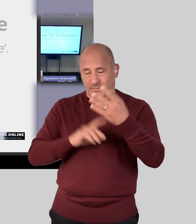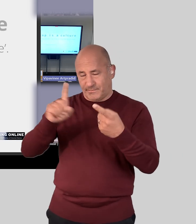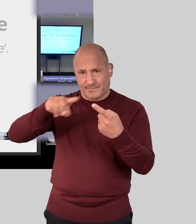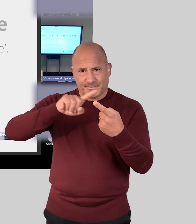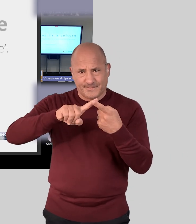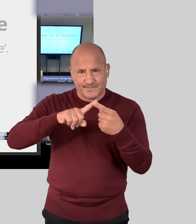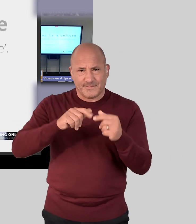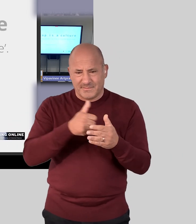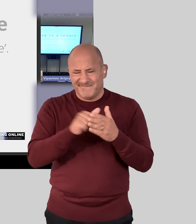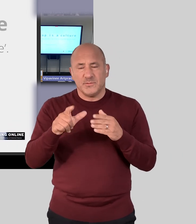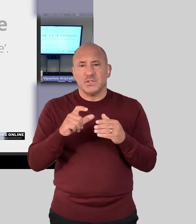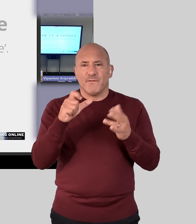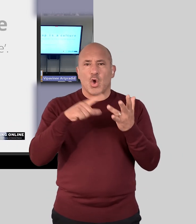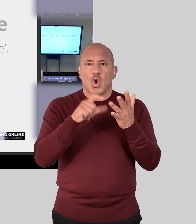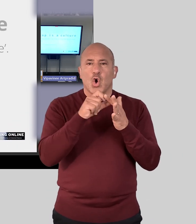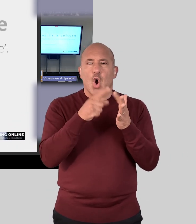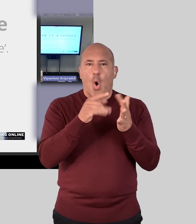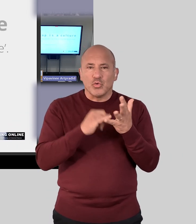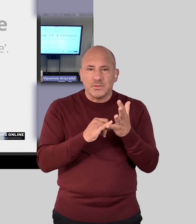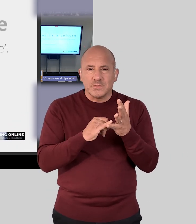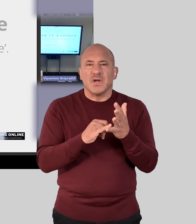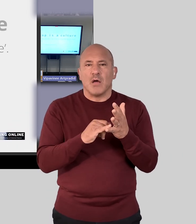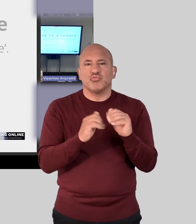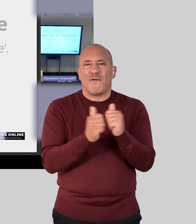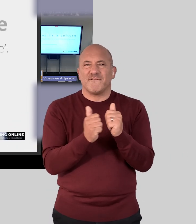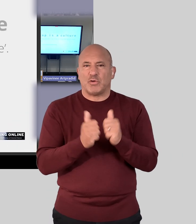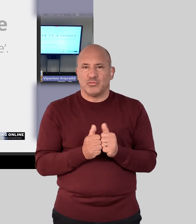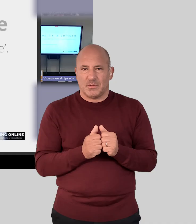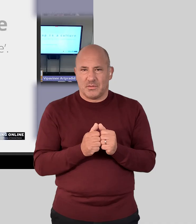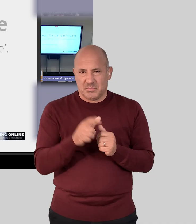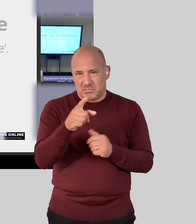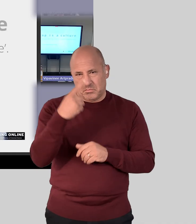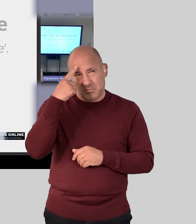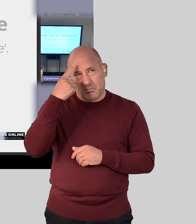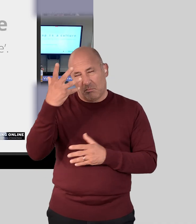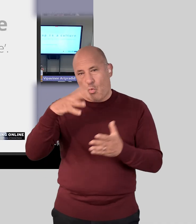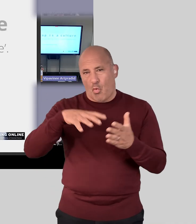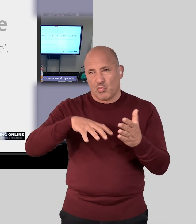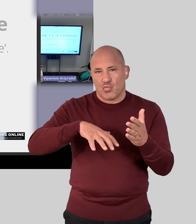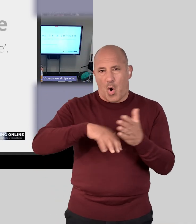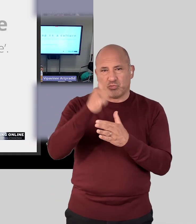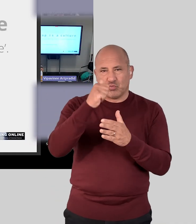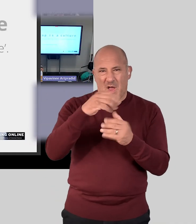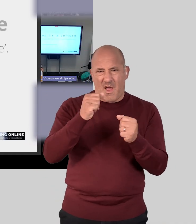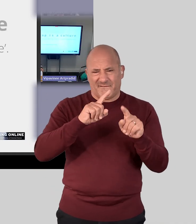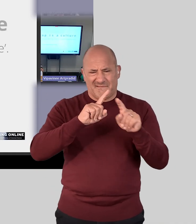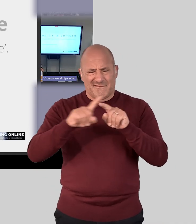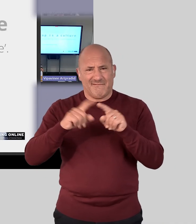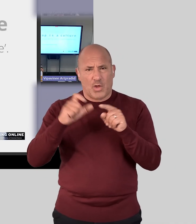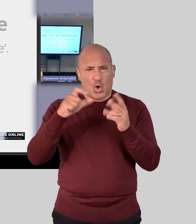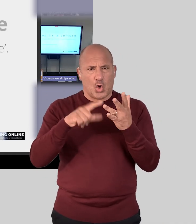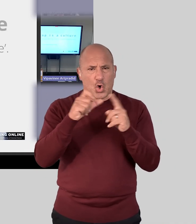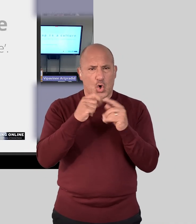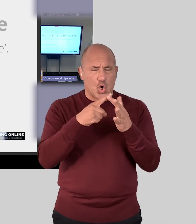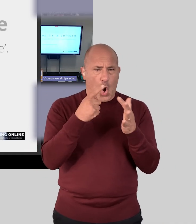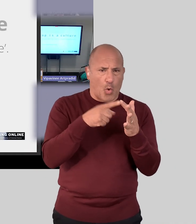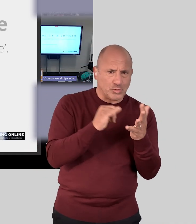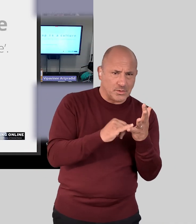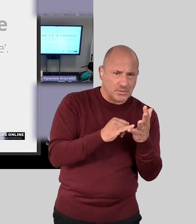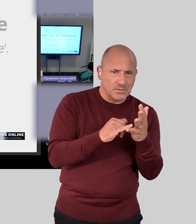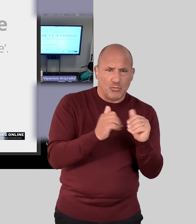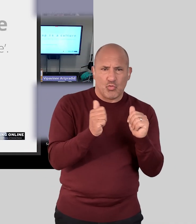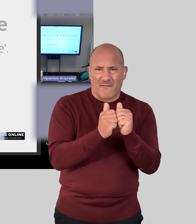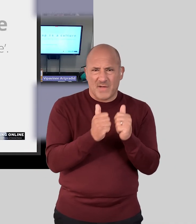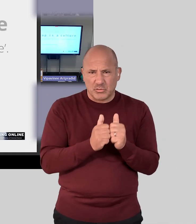a series of codes and conventions. So considering culture as made up of a series of codes and conventions and how